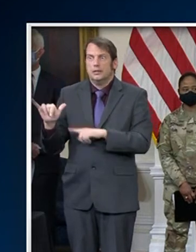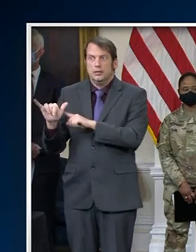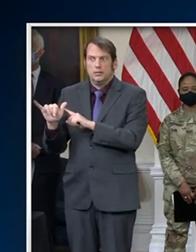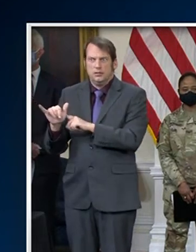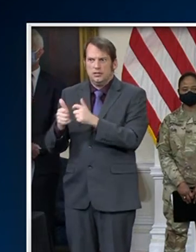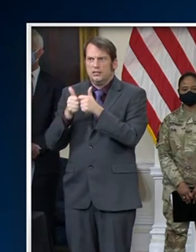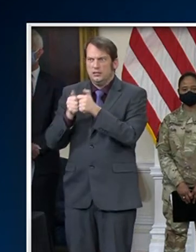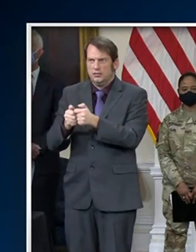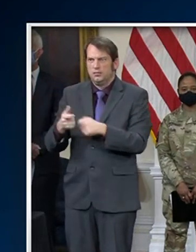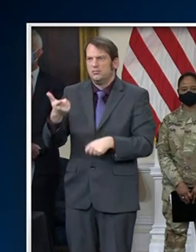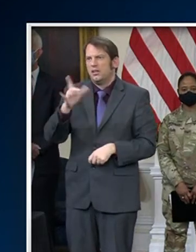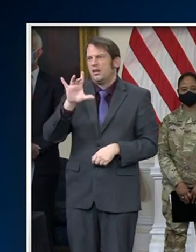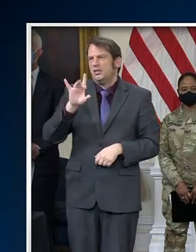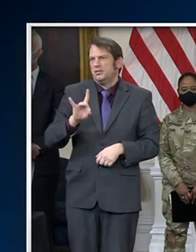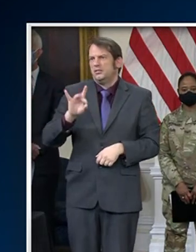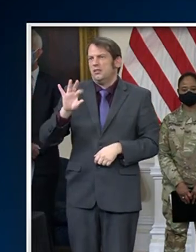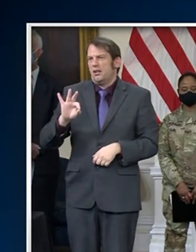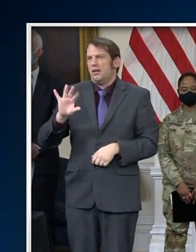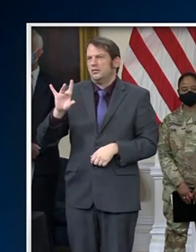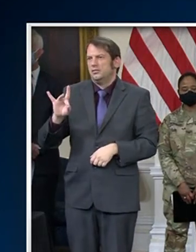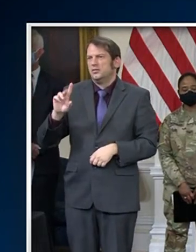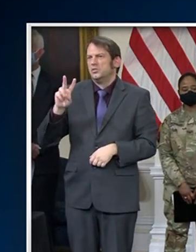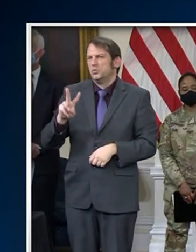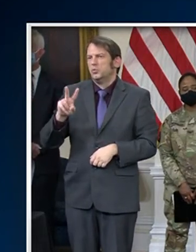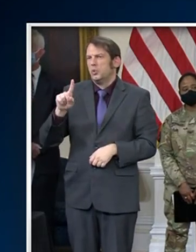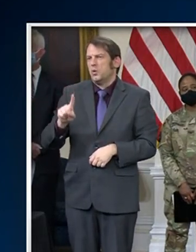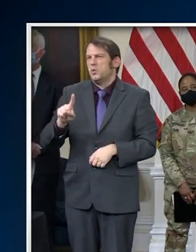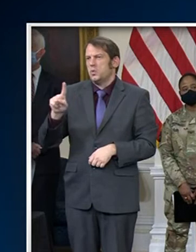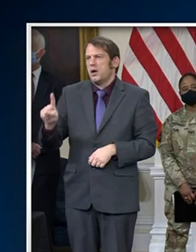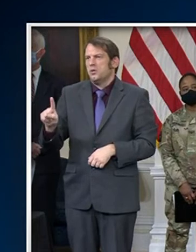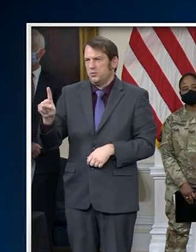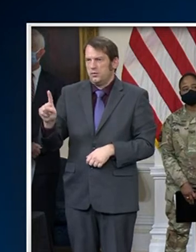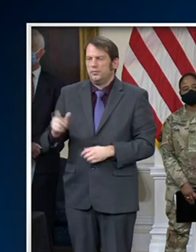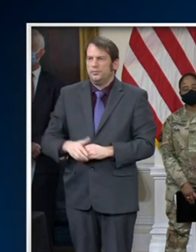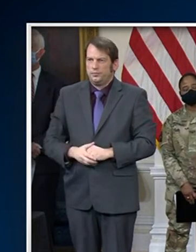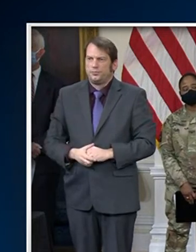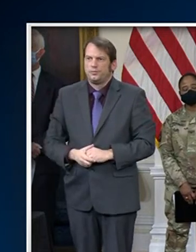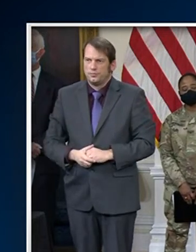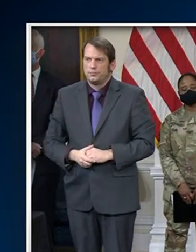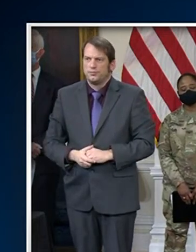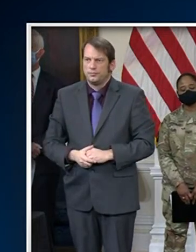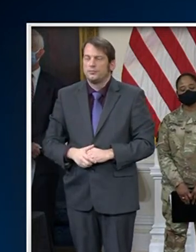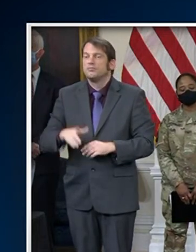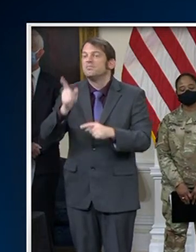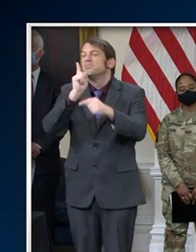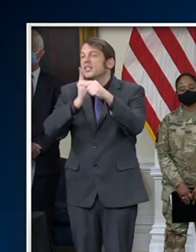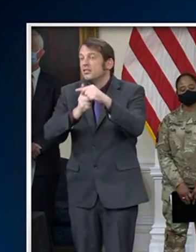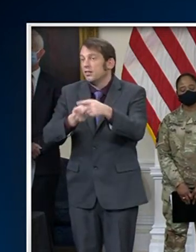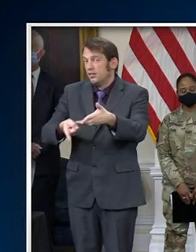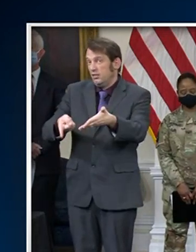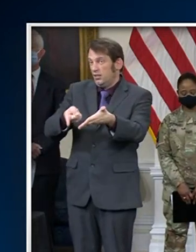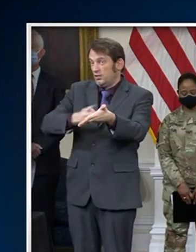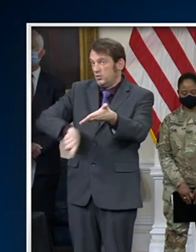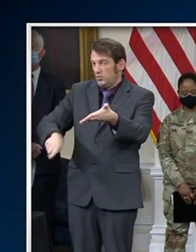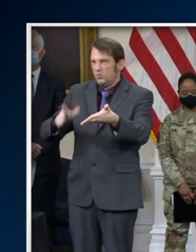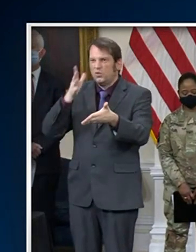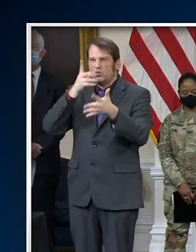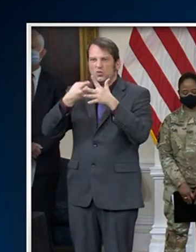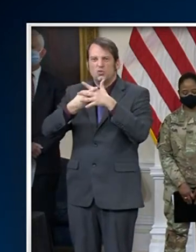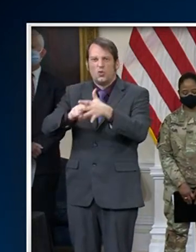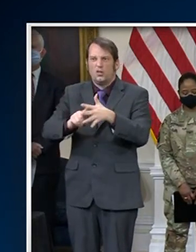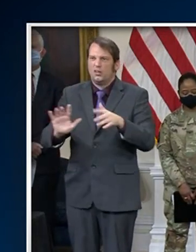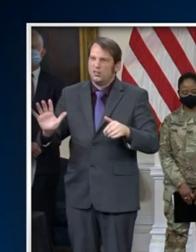898-211. In addition, next week we will also be launching a statewide call